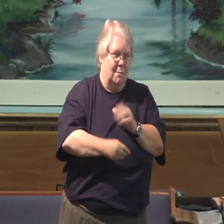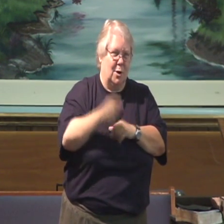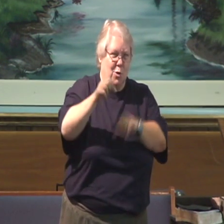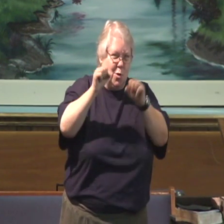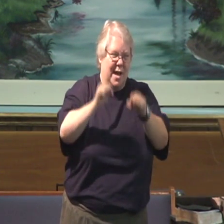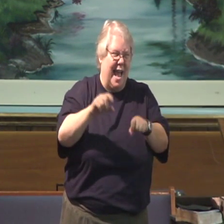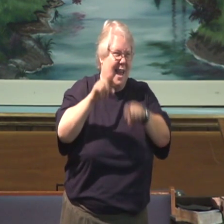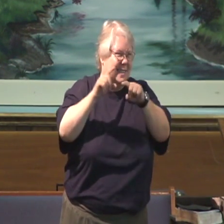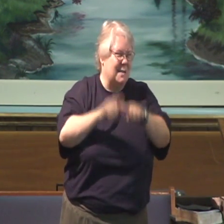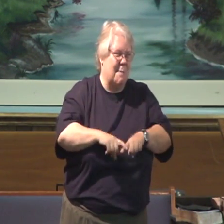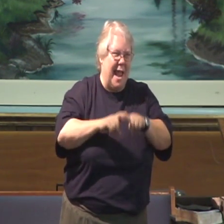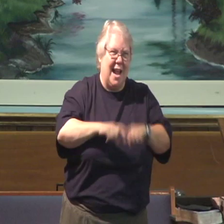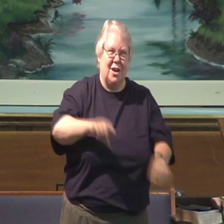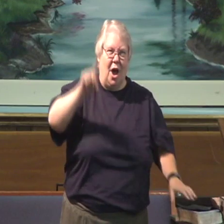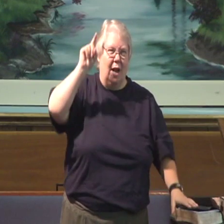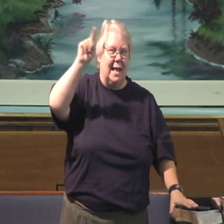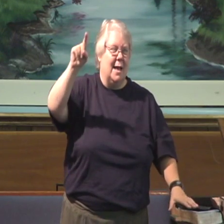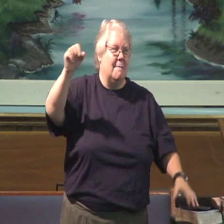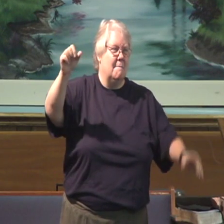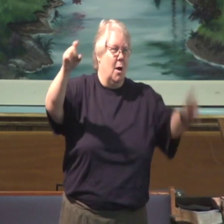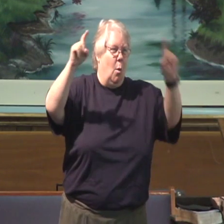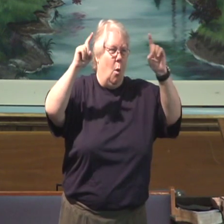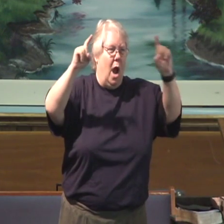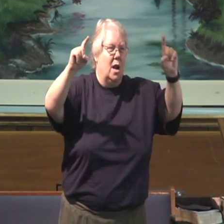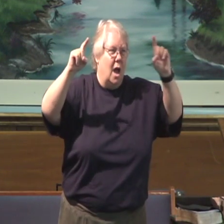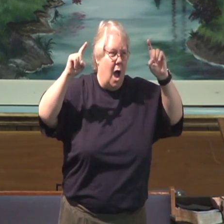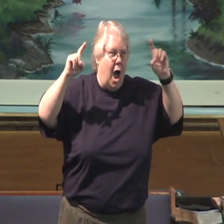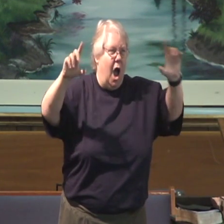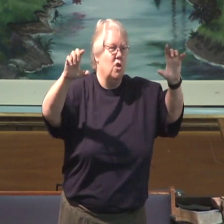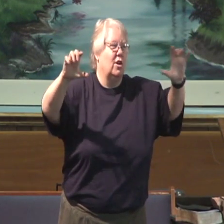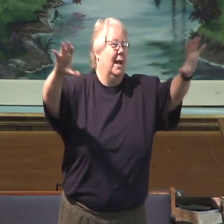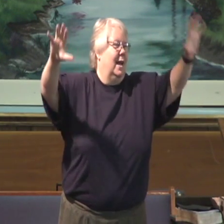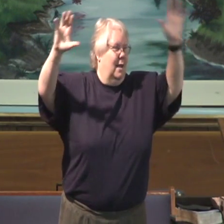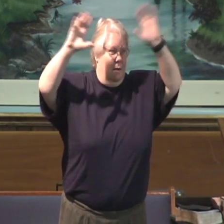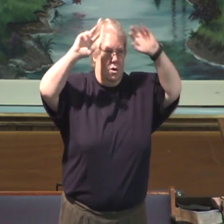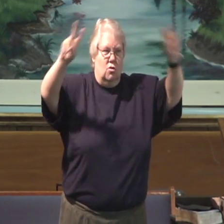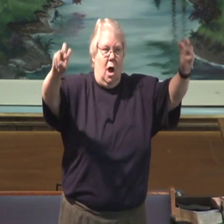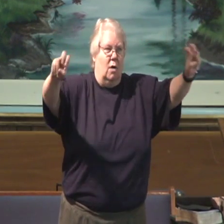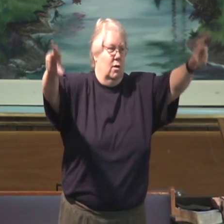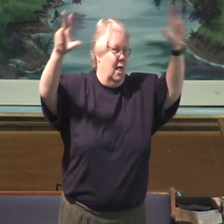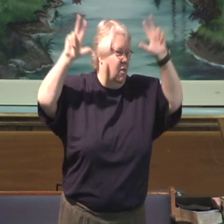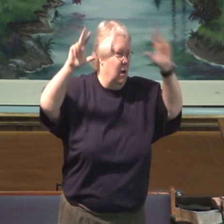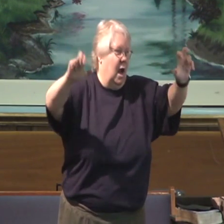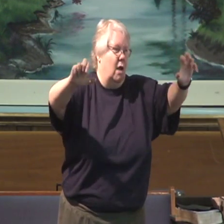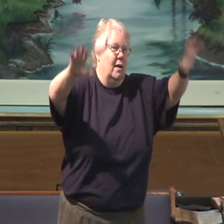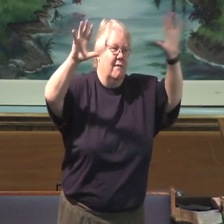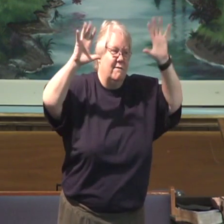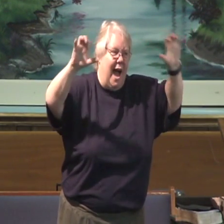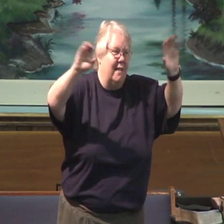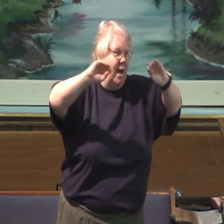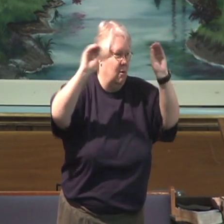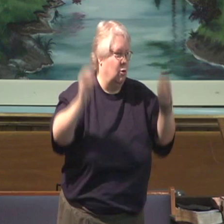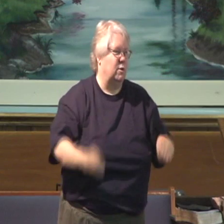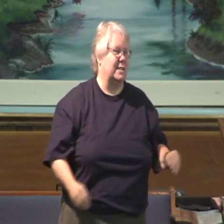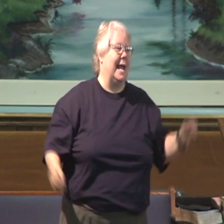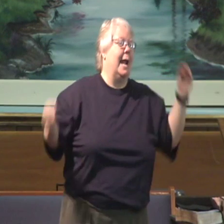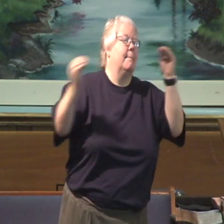If you can depend on him 100, 200, 300, 500%